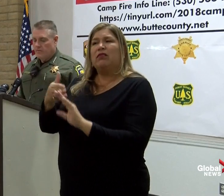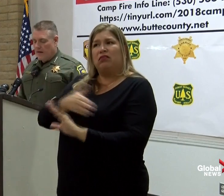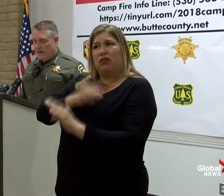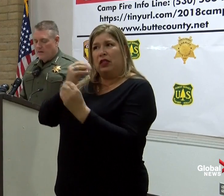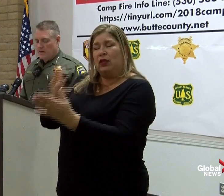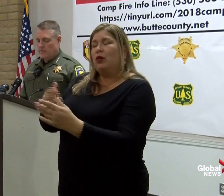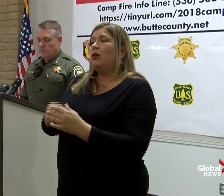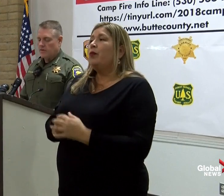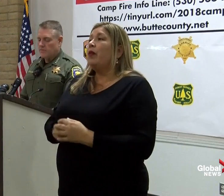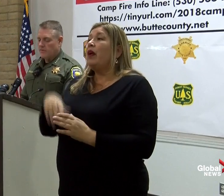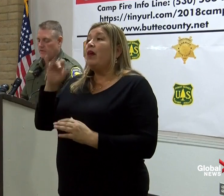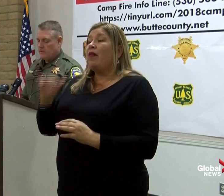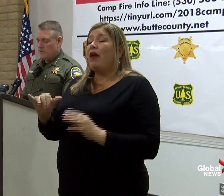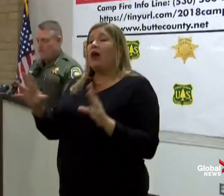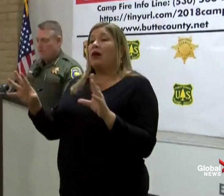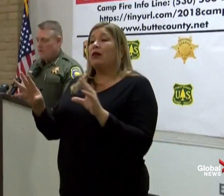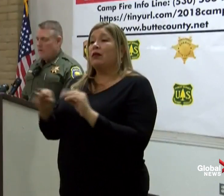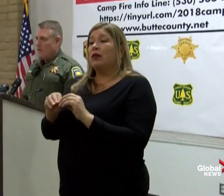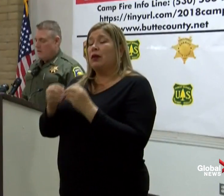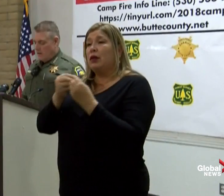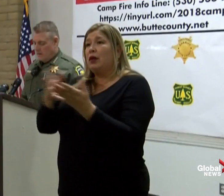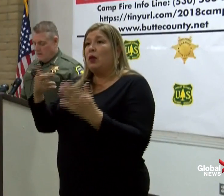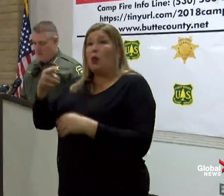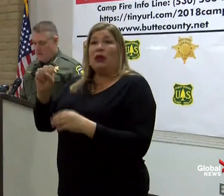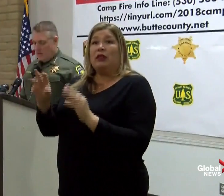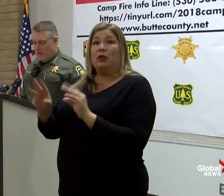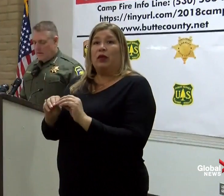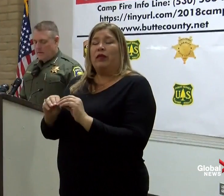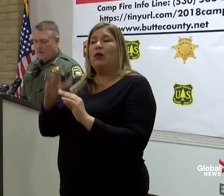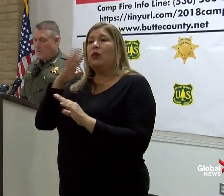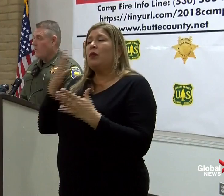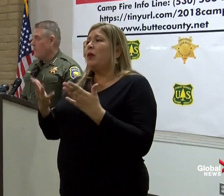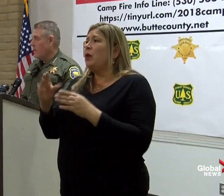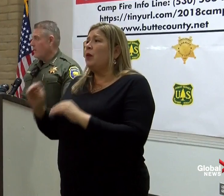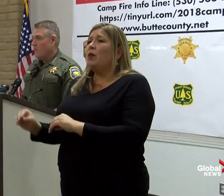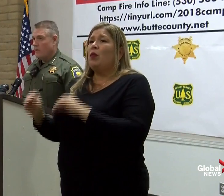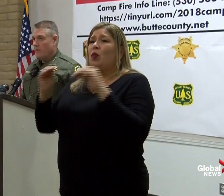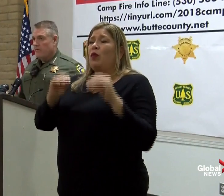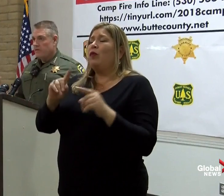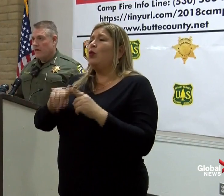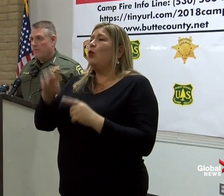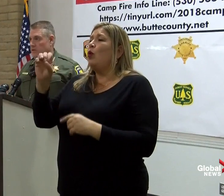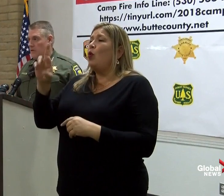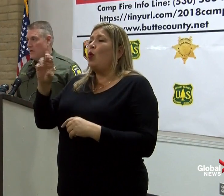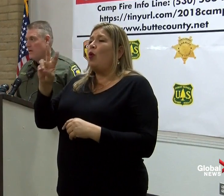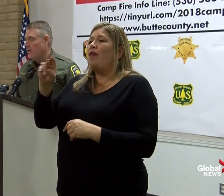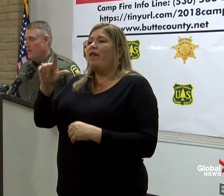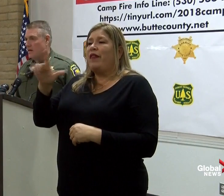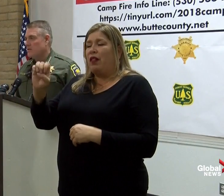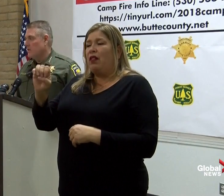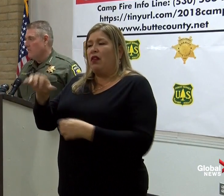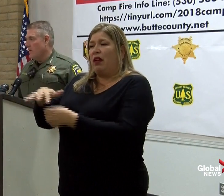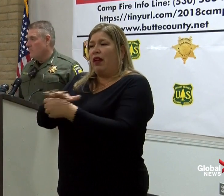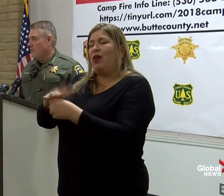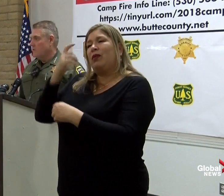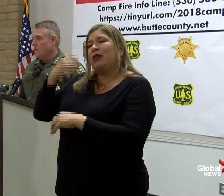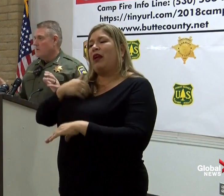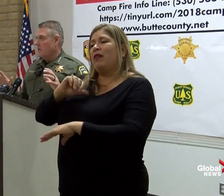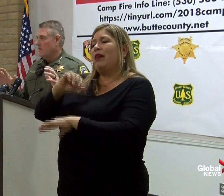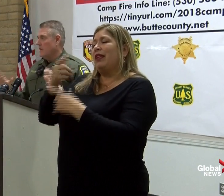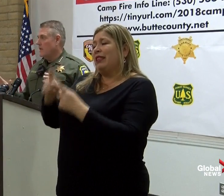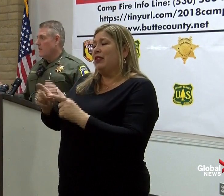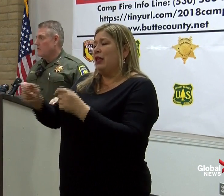may move those press briefings to the Oroville area, where we have established a incident command